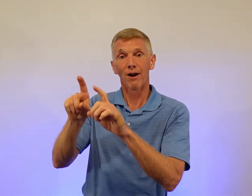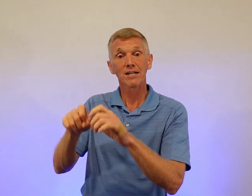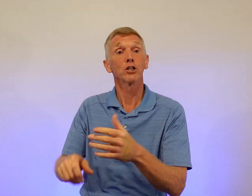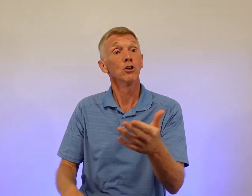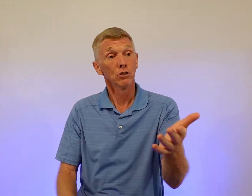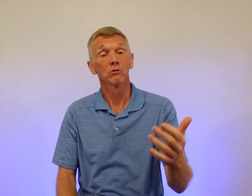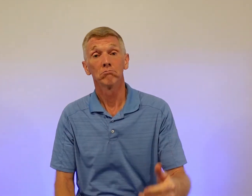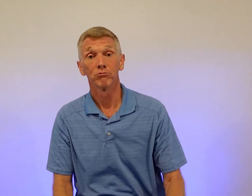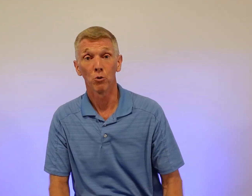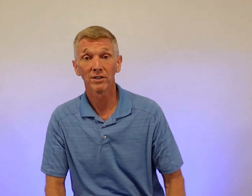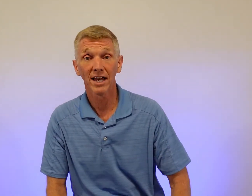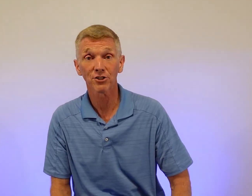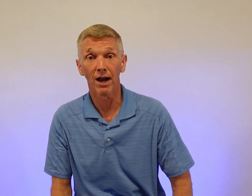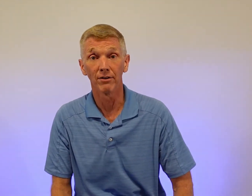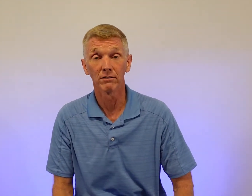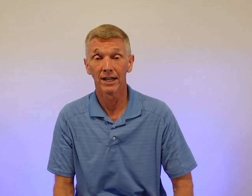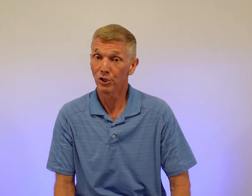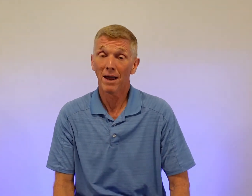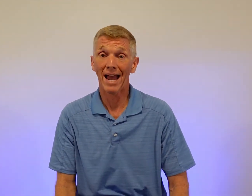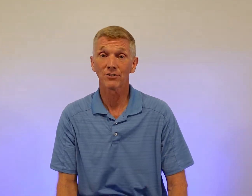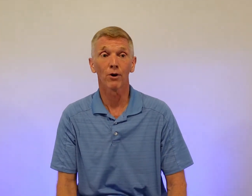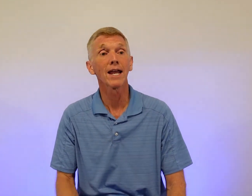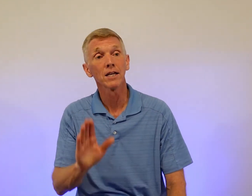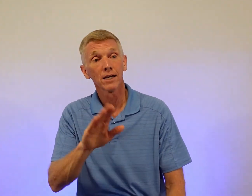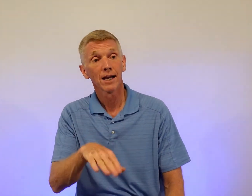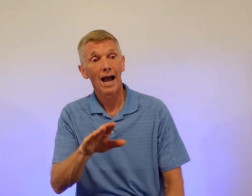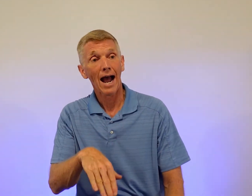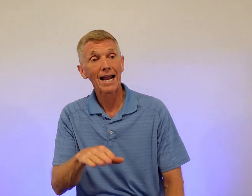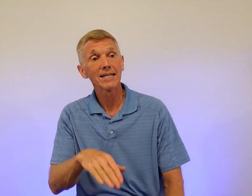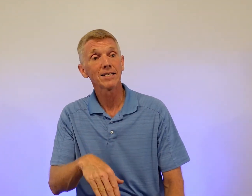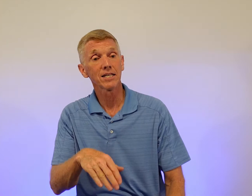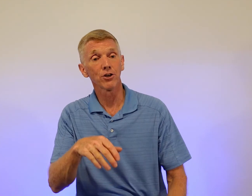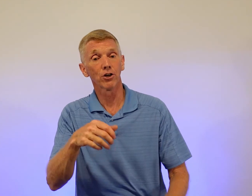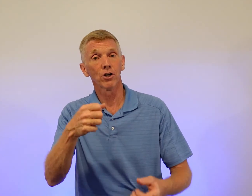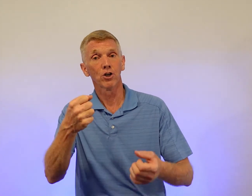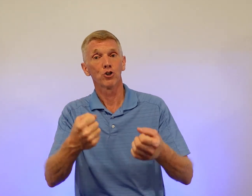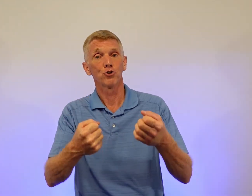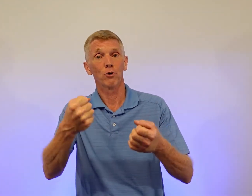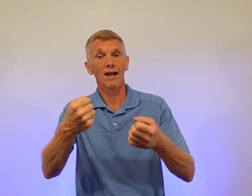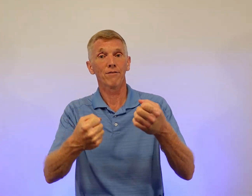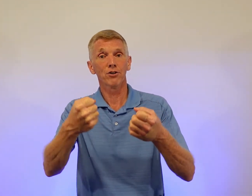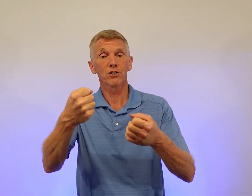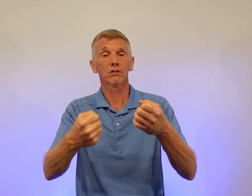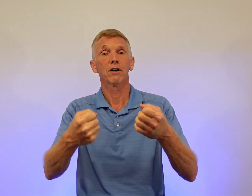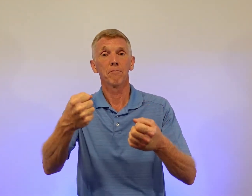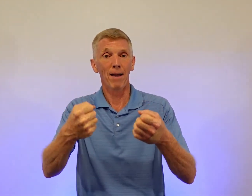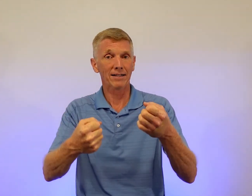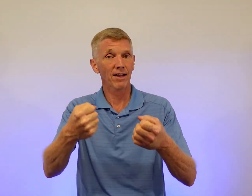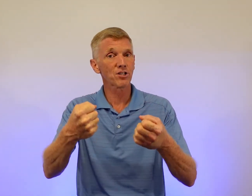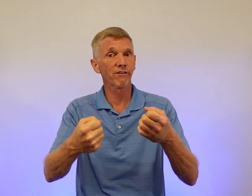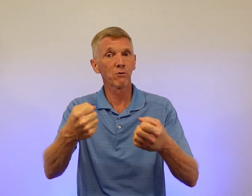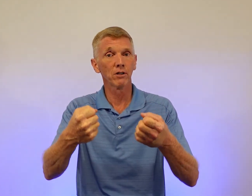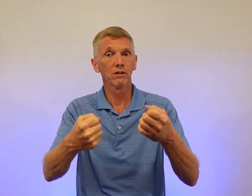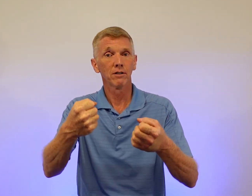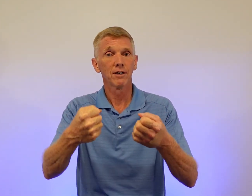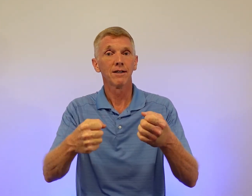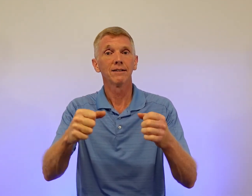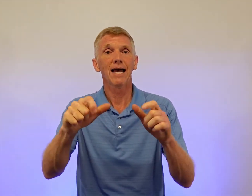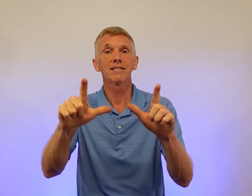asking, do you want to test drive it? Now you may ask for, hey, I need to see your driver's, back to that steering wheel, license,